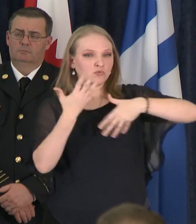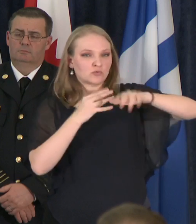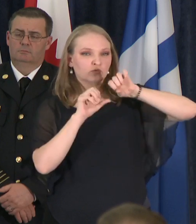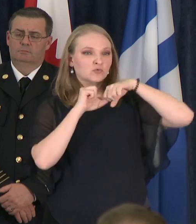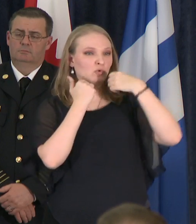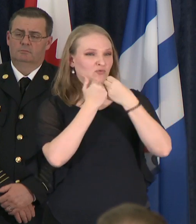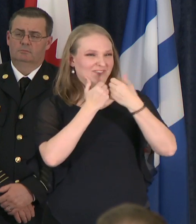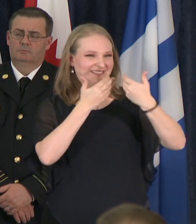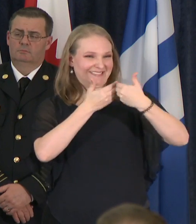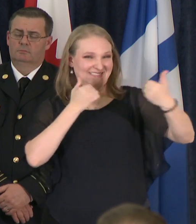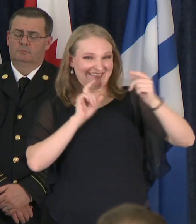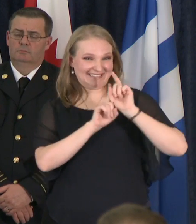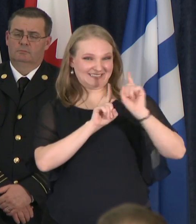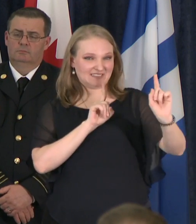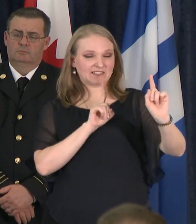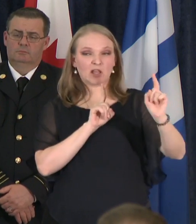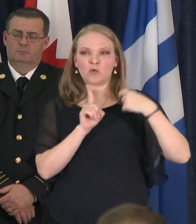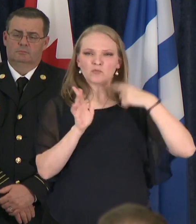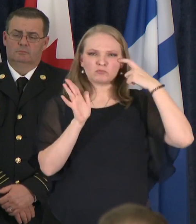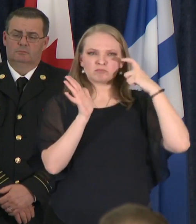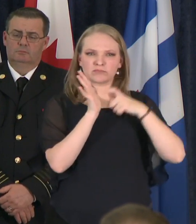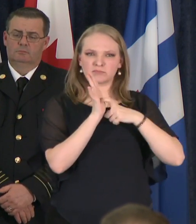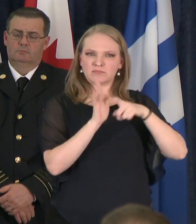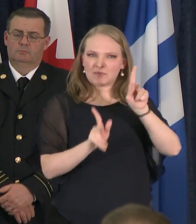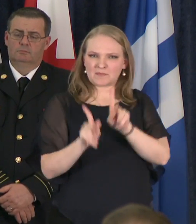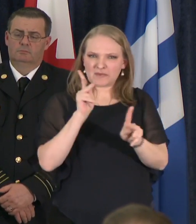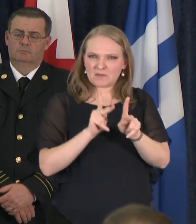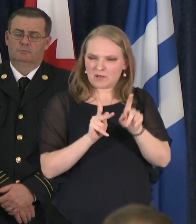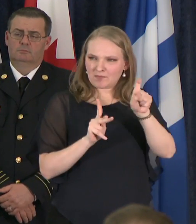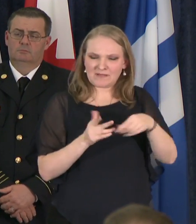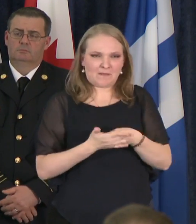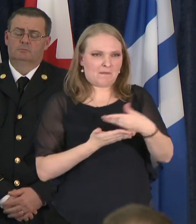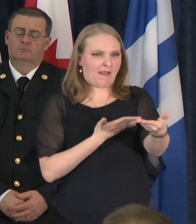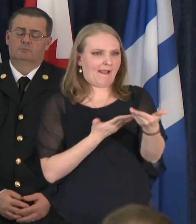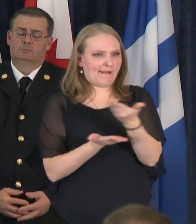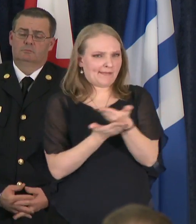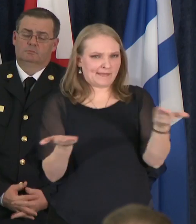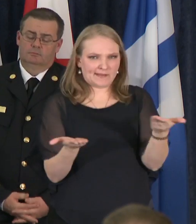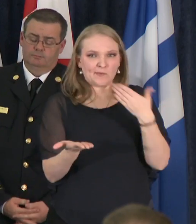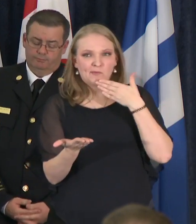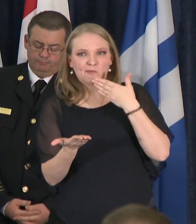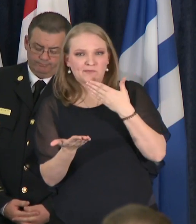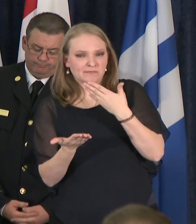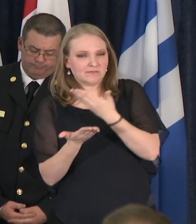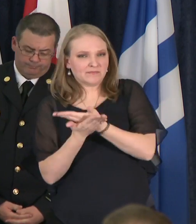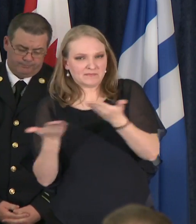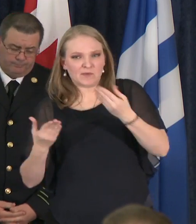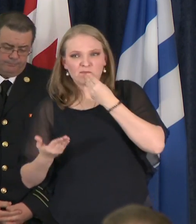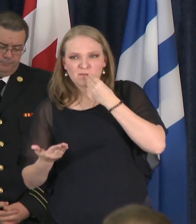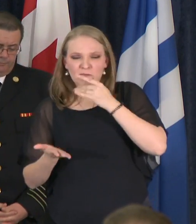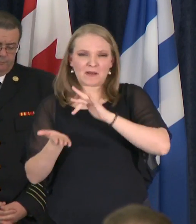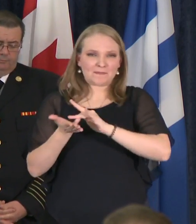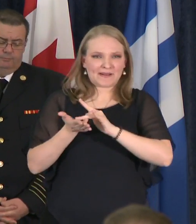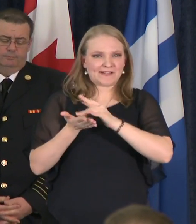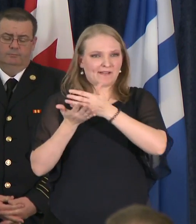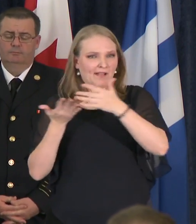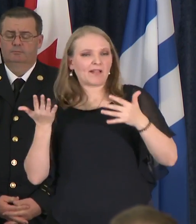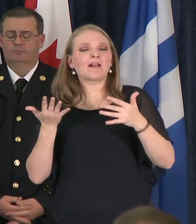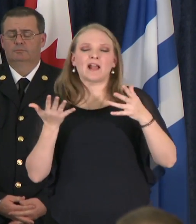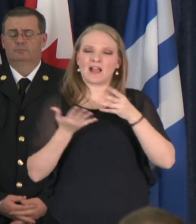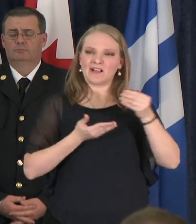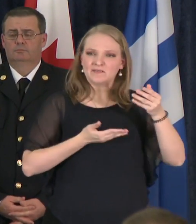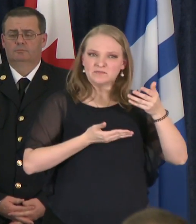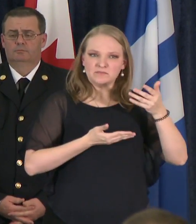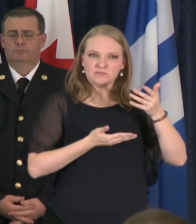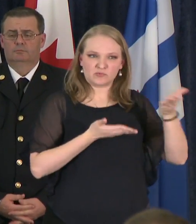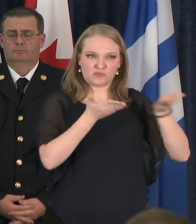we recognize that people do need to have access to goods and services as part of their daily lives. And when we think about